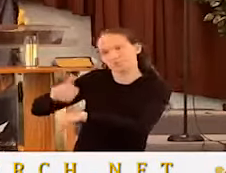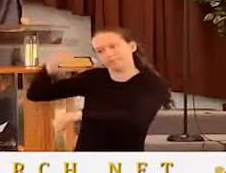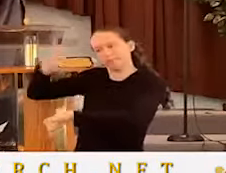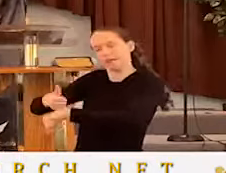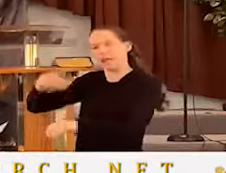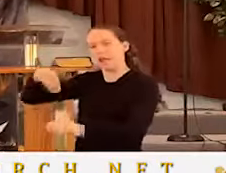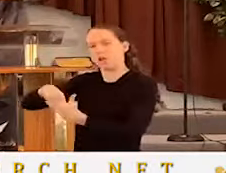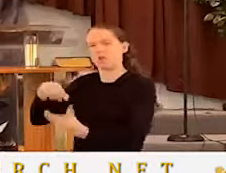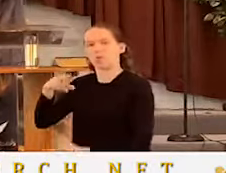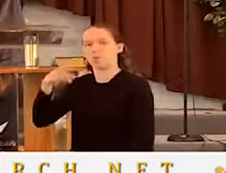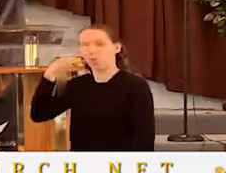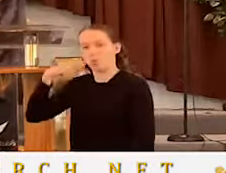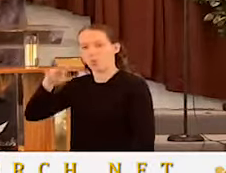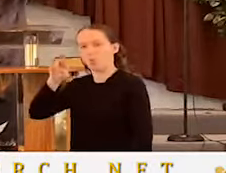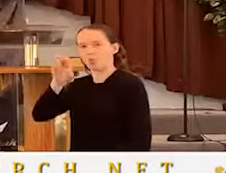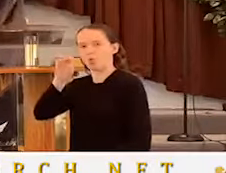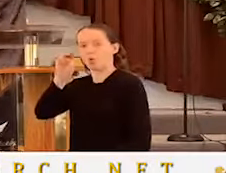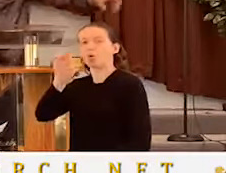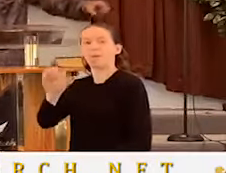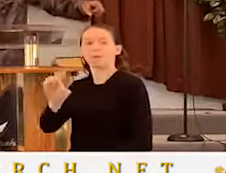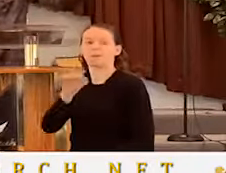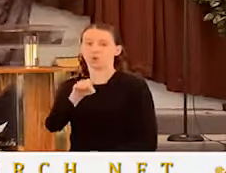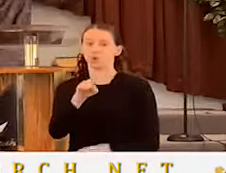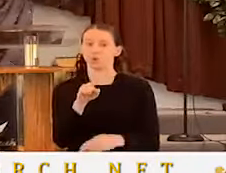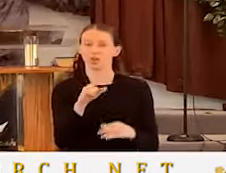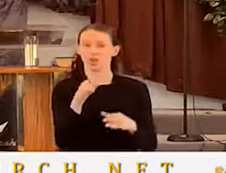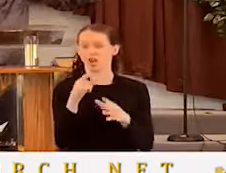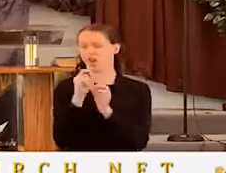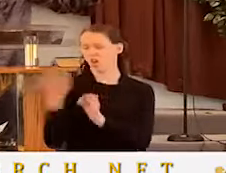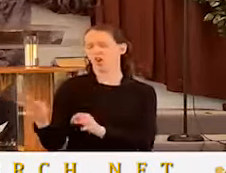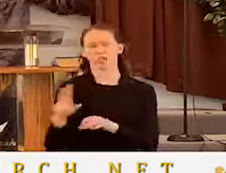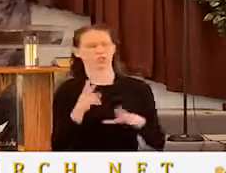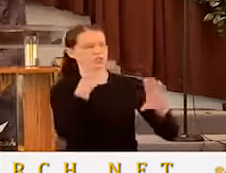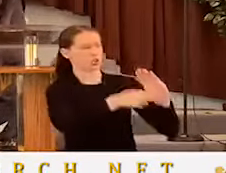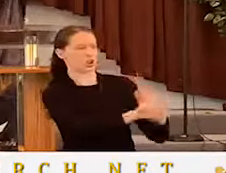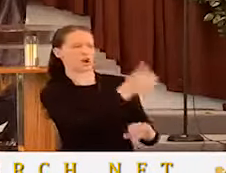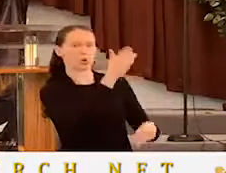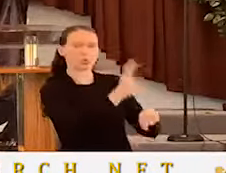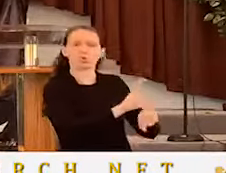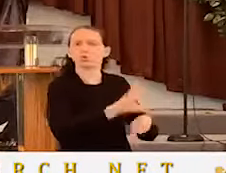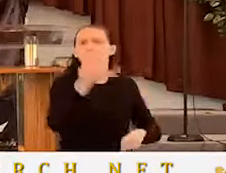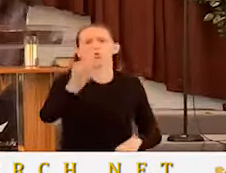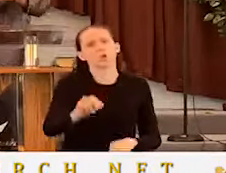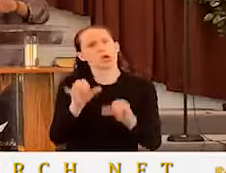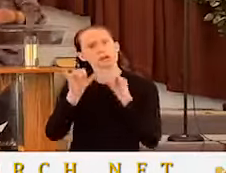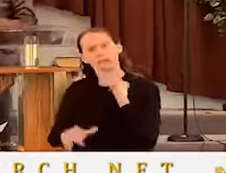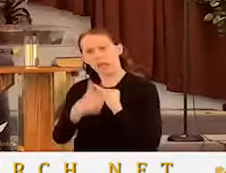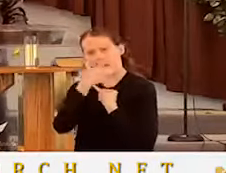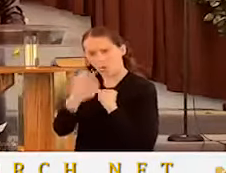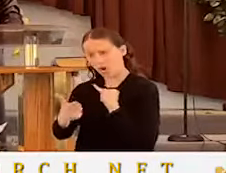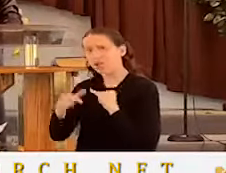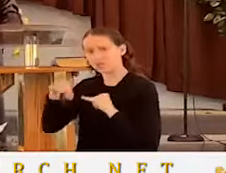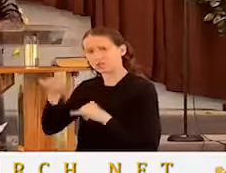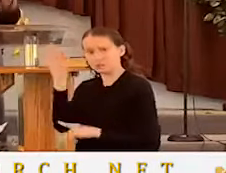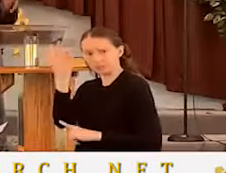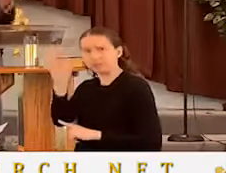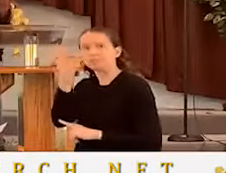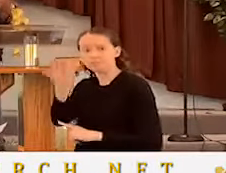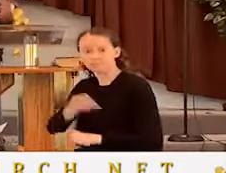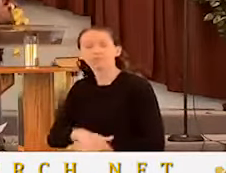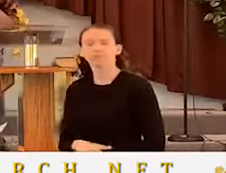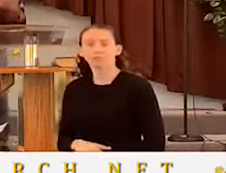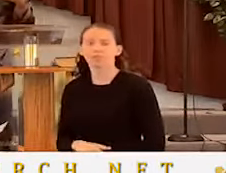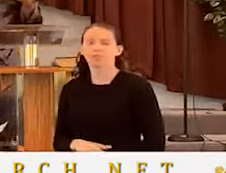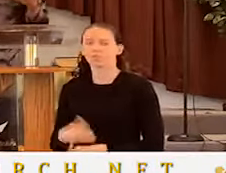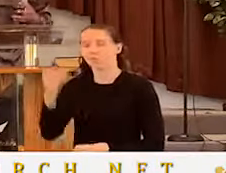you click off and find any other church or service to attend. I want you to stay right here.